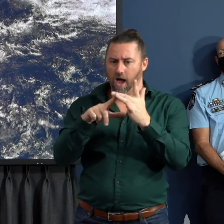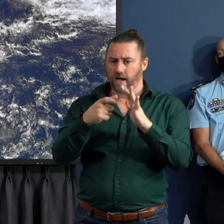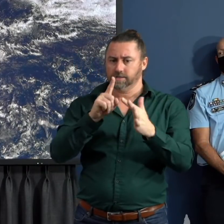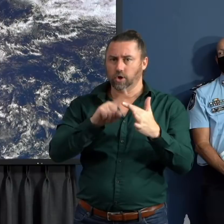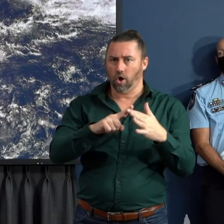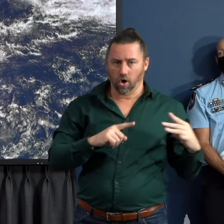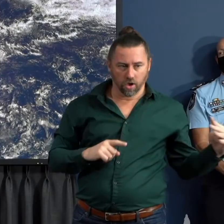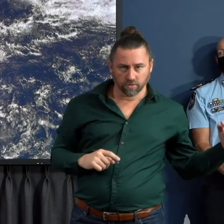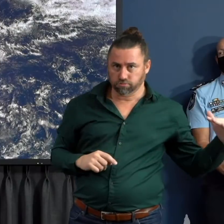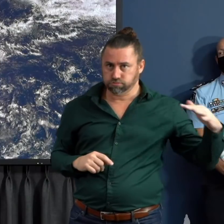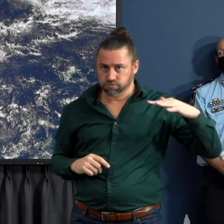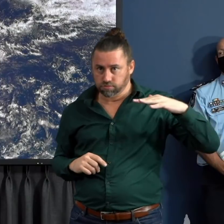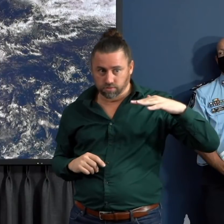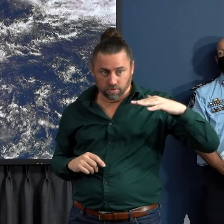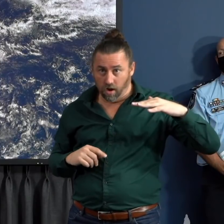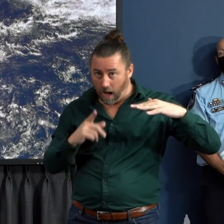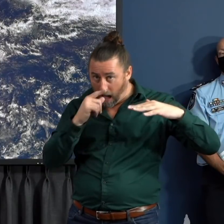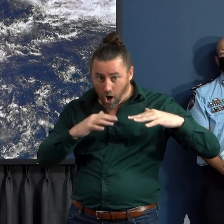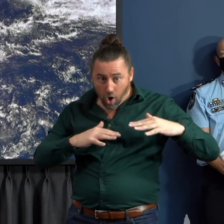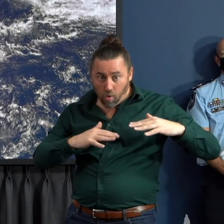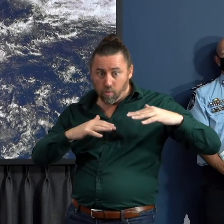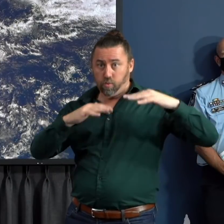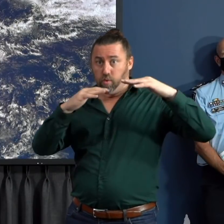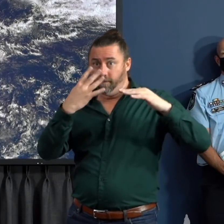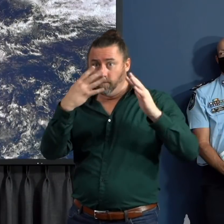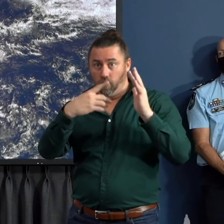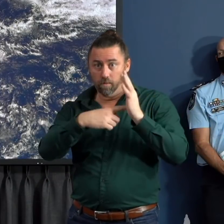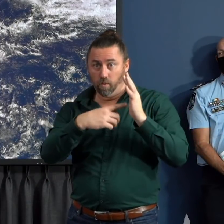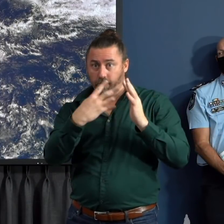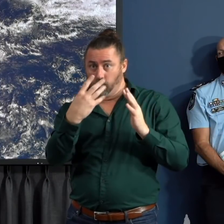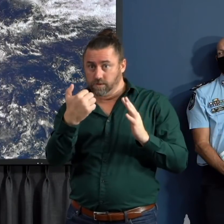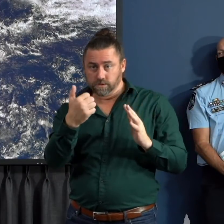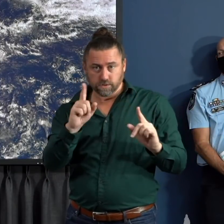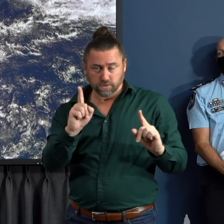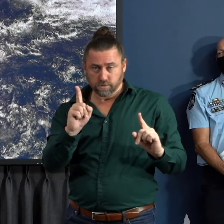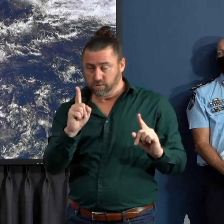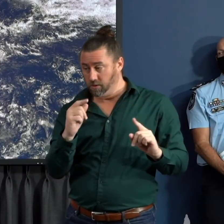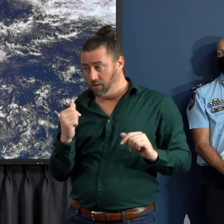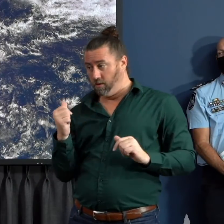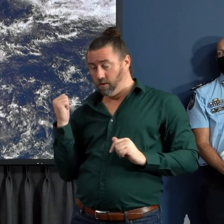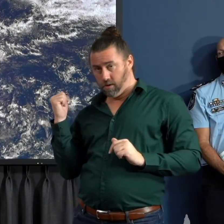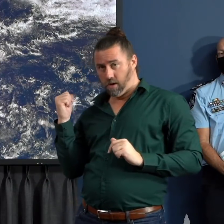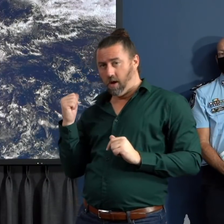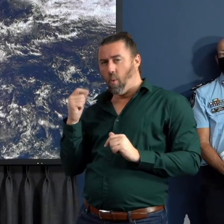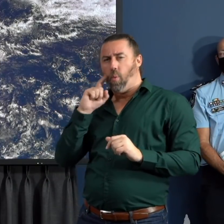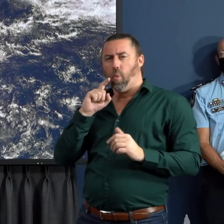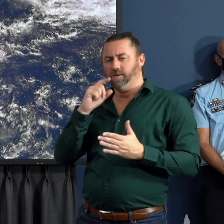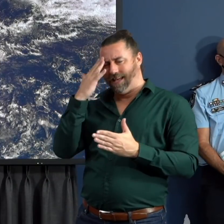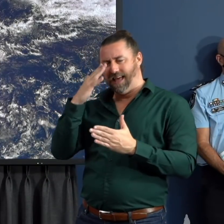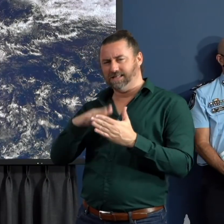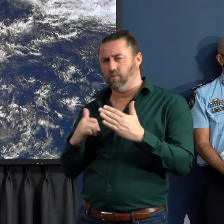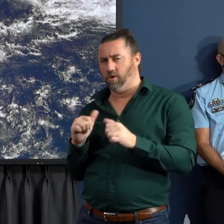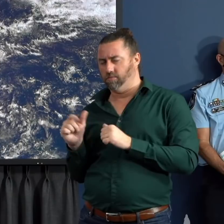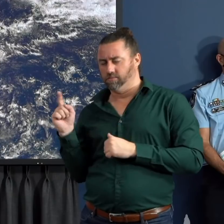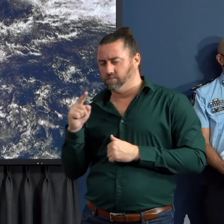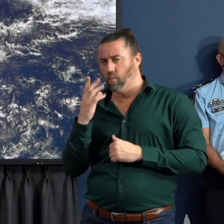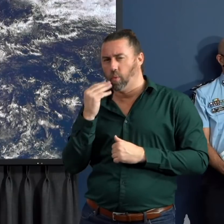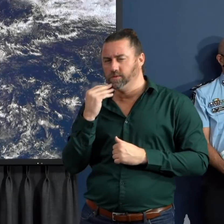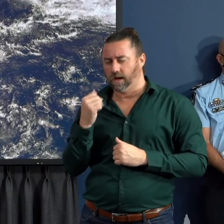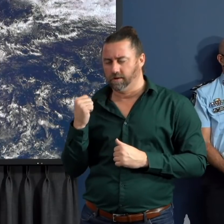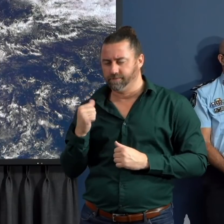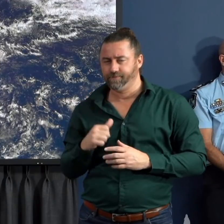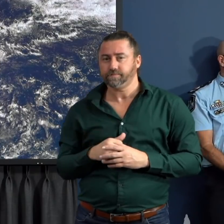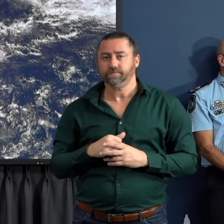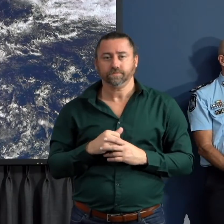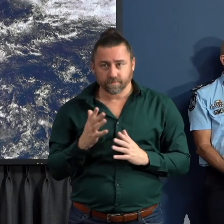might get water to Graham to expand a little bit more on that. But we are giving